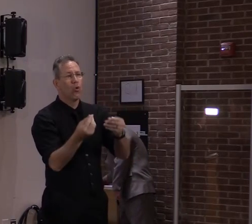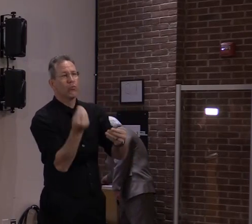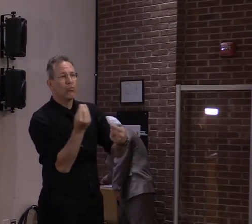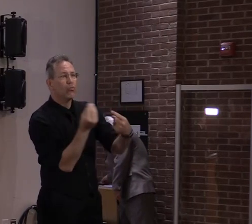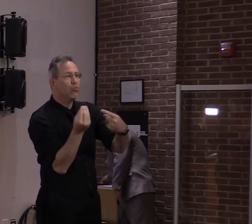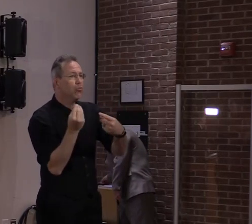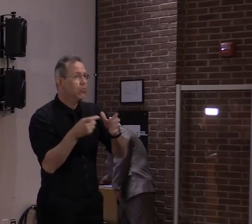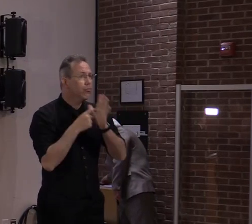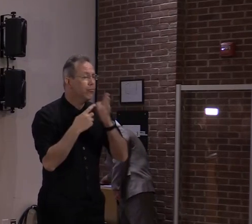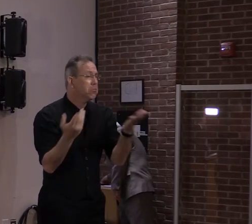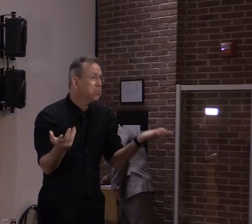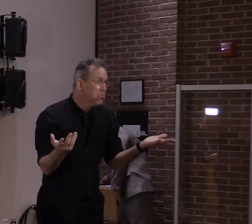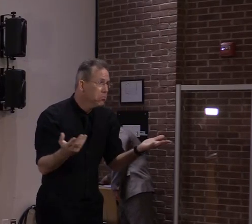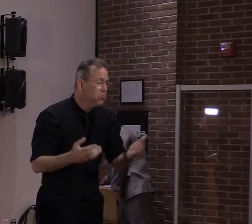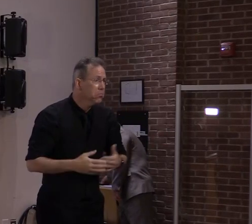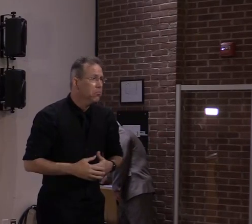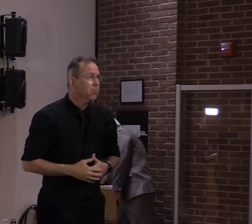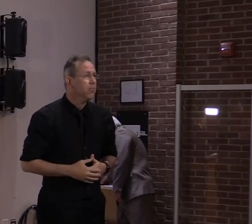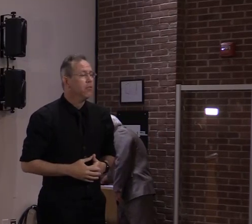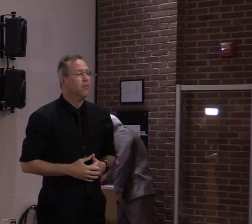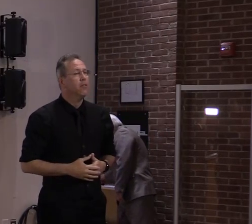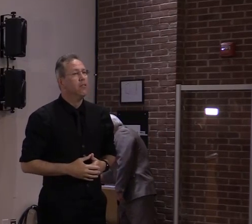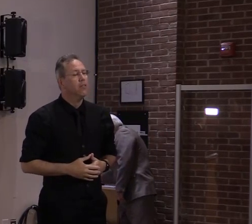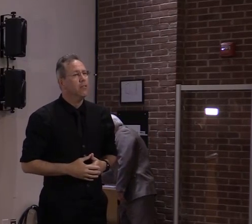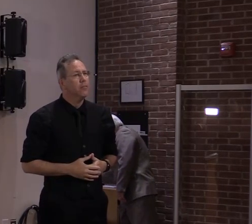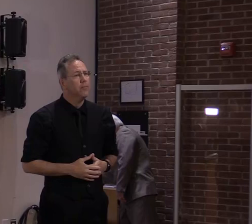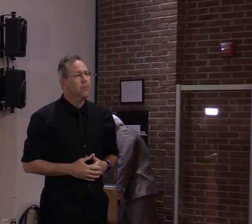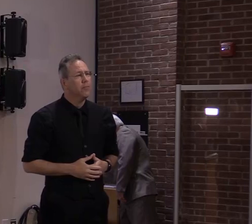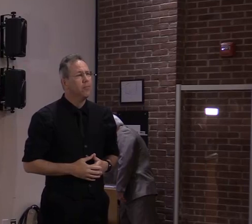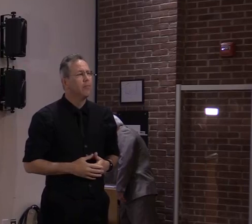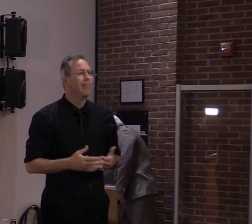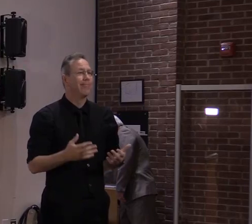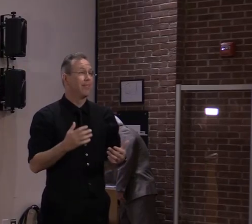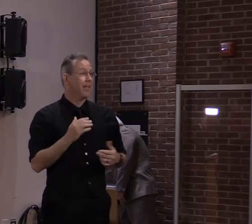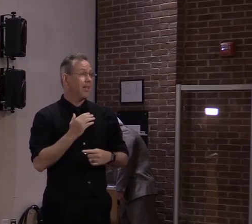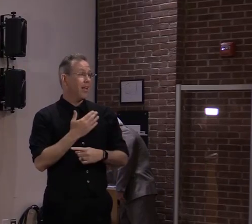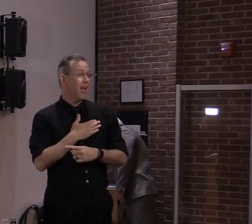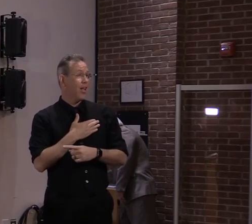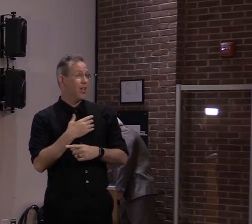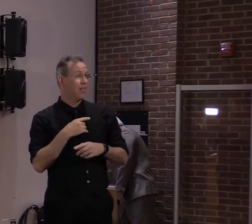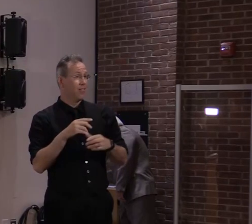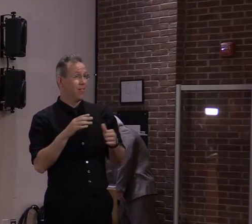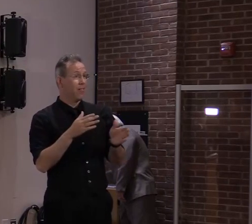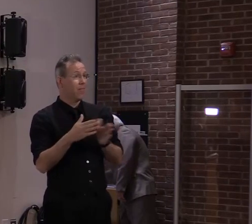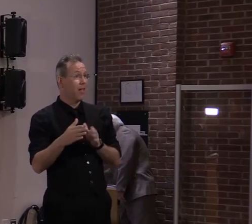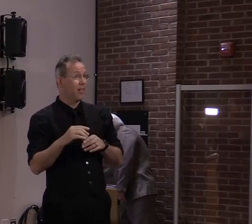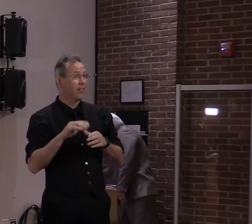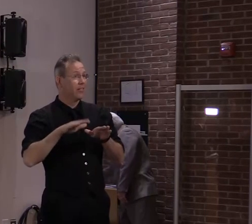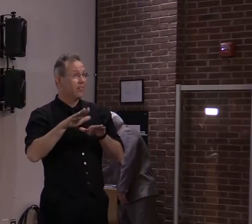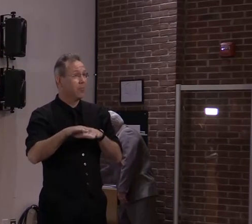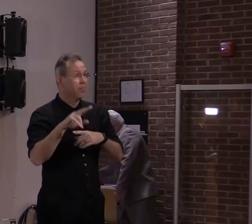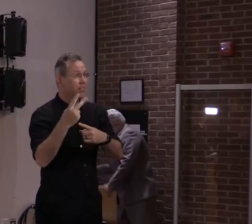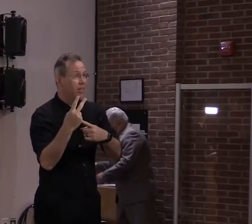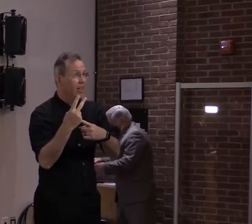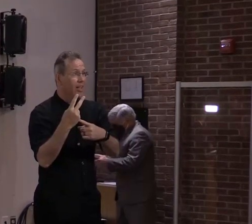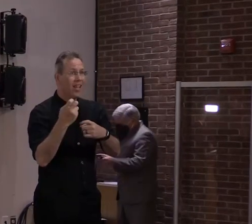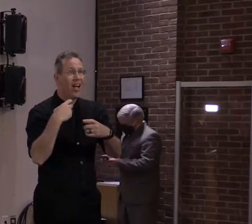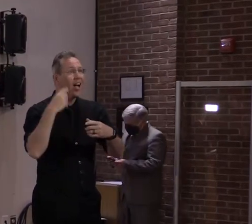plan, that we are going to allow for, let's say, outdoor gatherings, a certain amount. I think it's